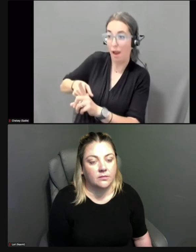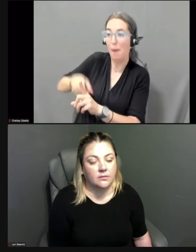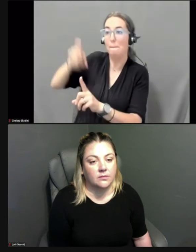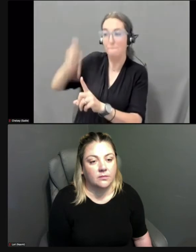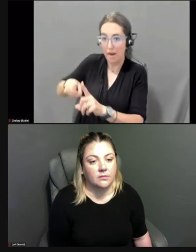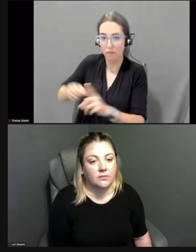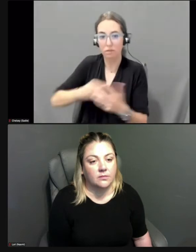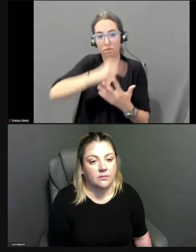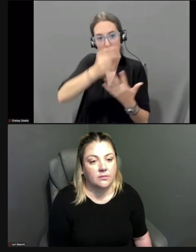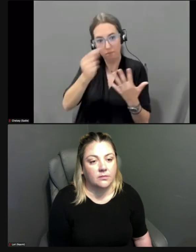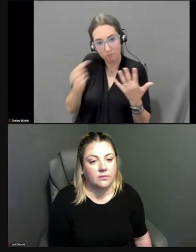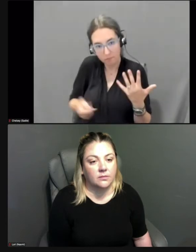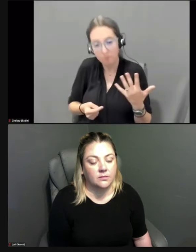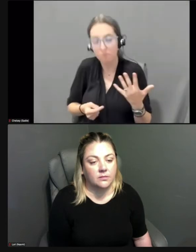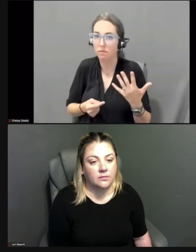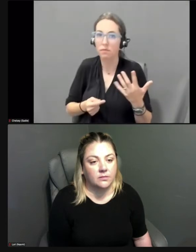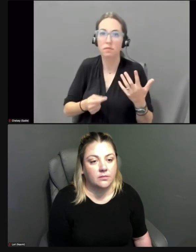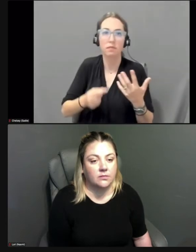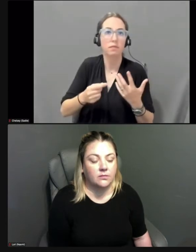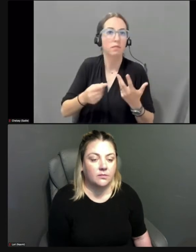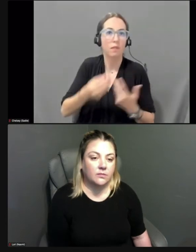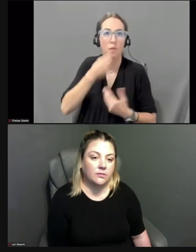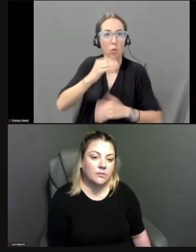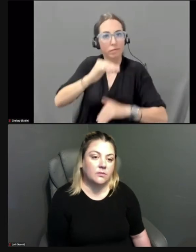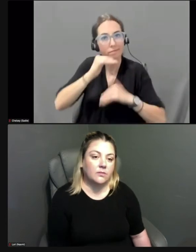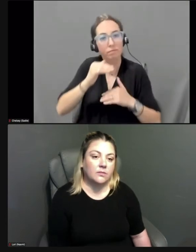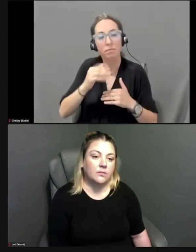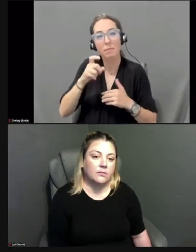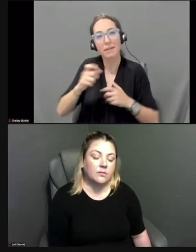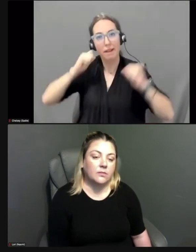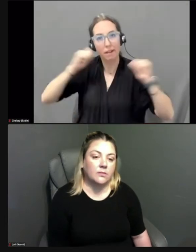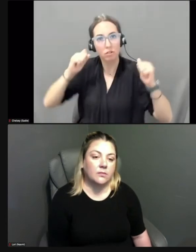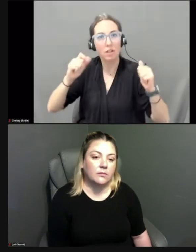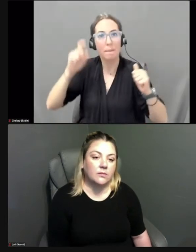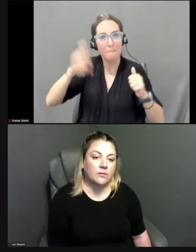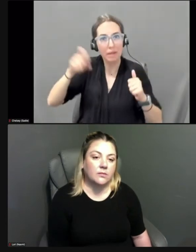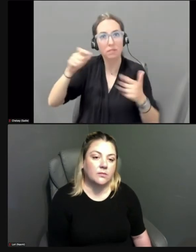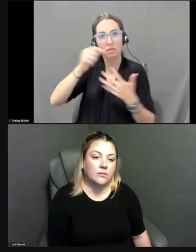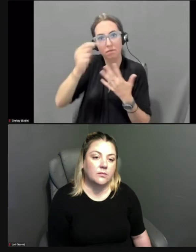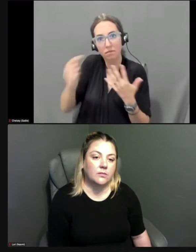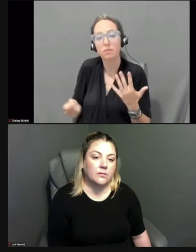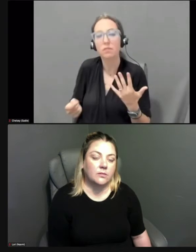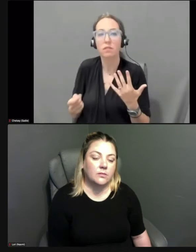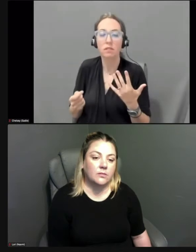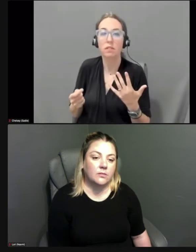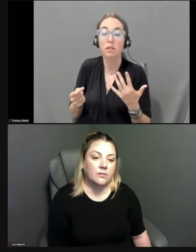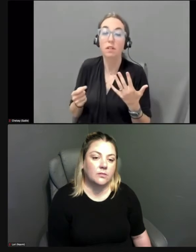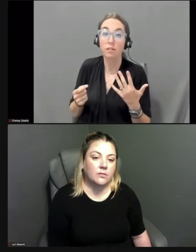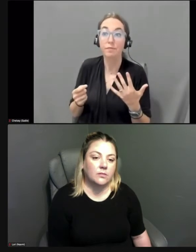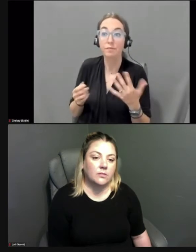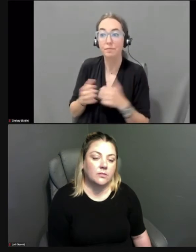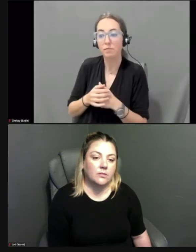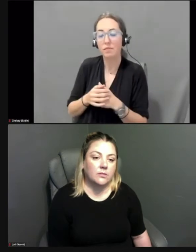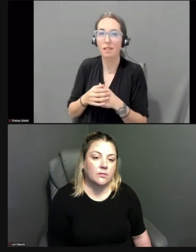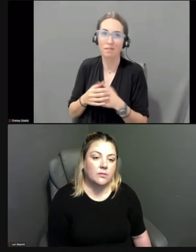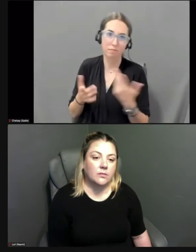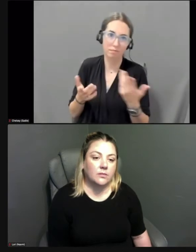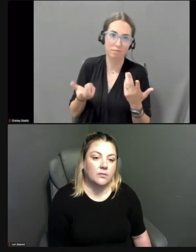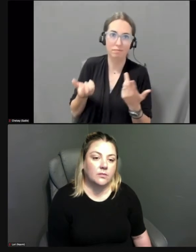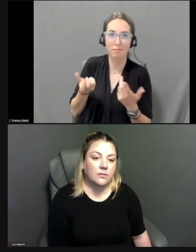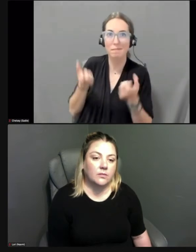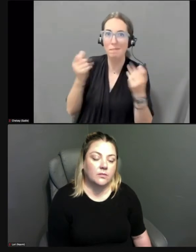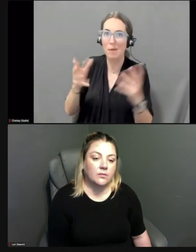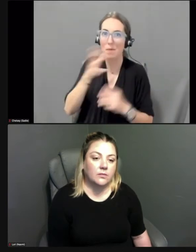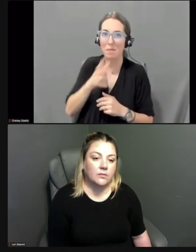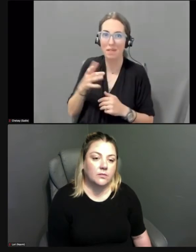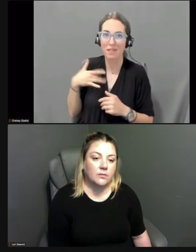these things. And up until that point, and I feel like this is a common theme among a lot of women, but up until that point,